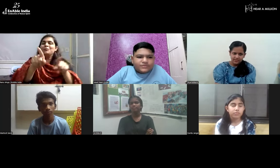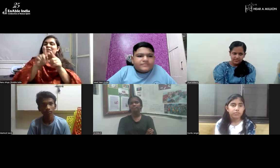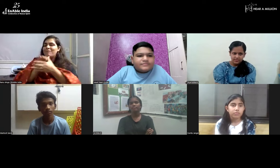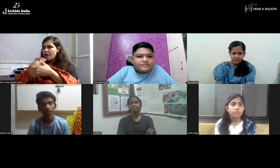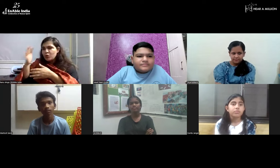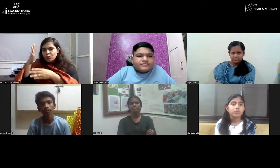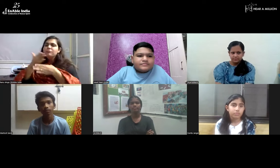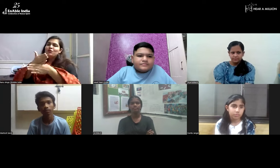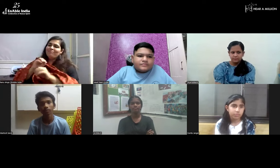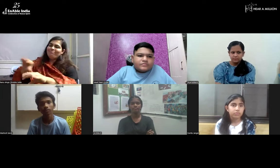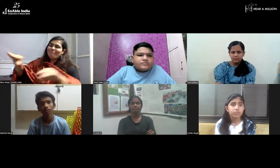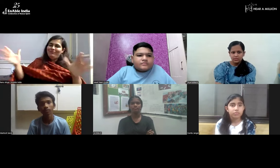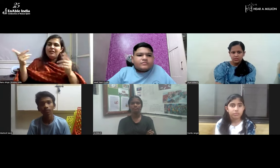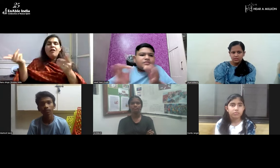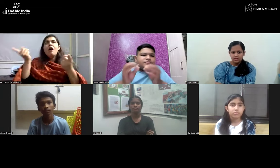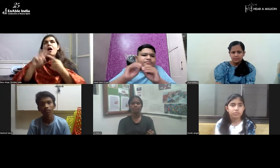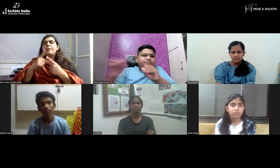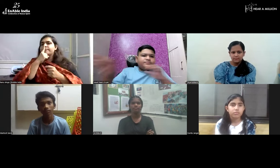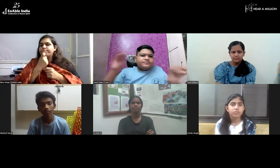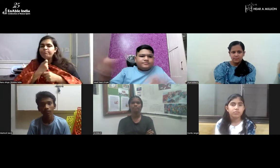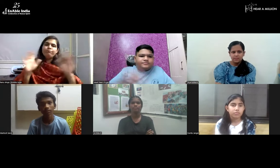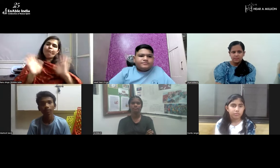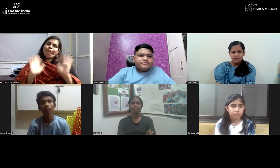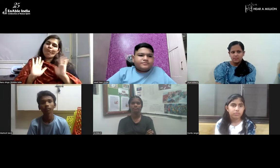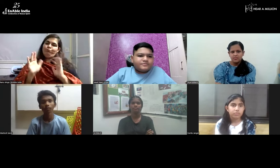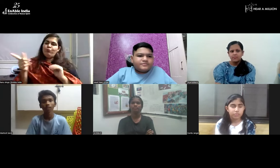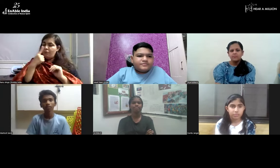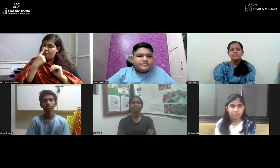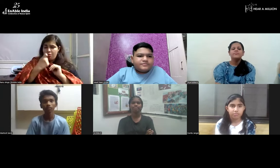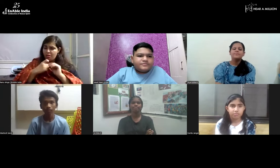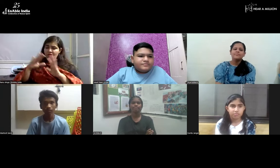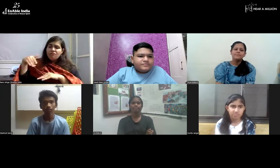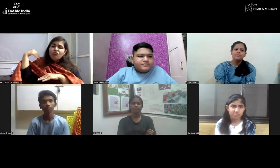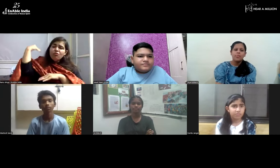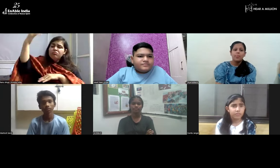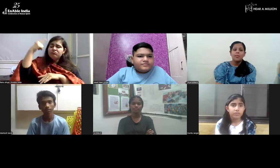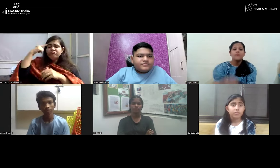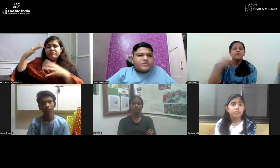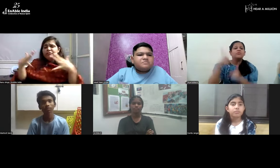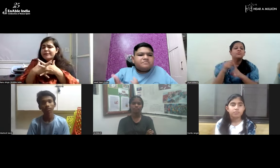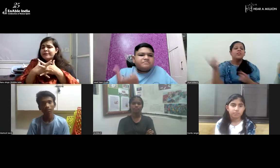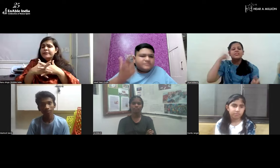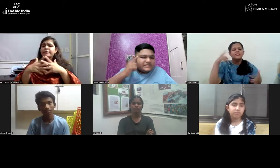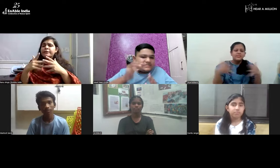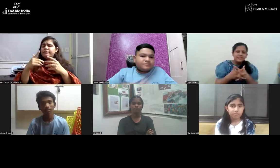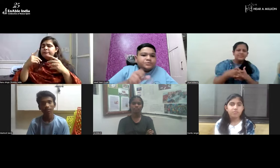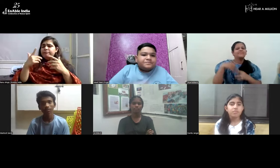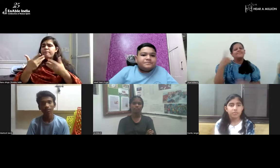touch? So, there are certain, yeah, it's different, and it's important to know.